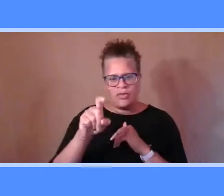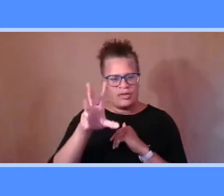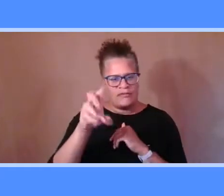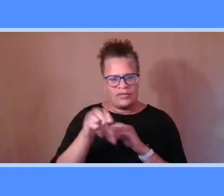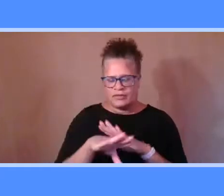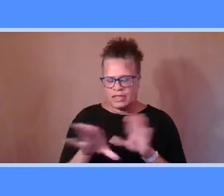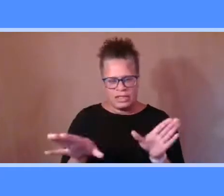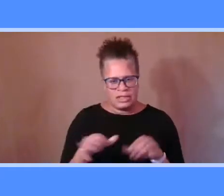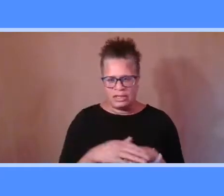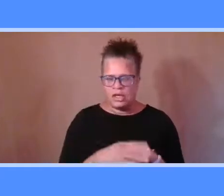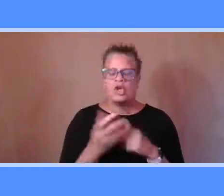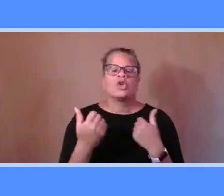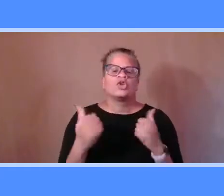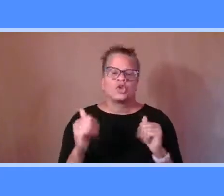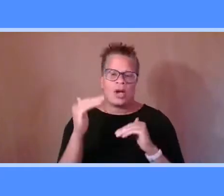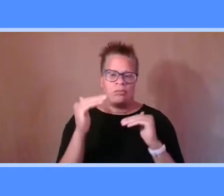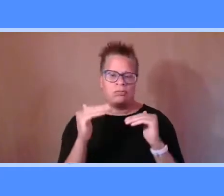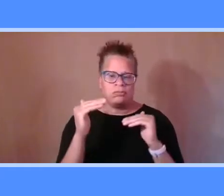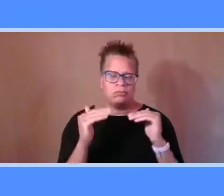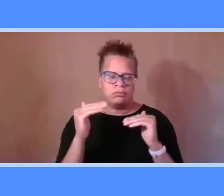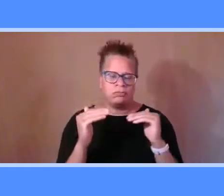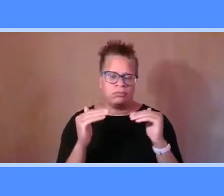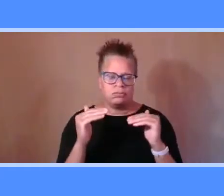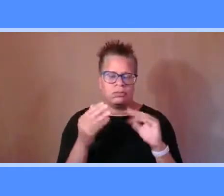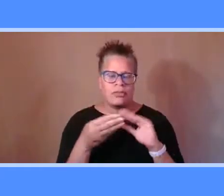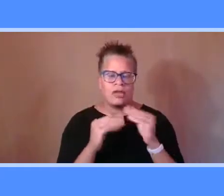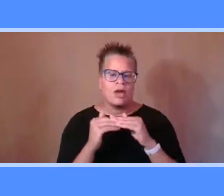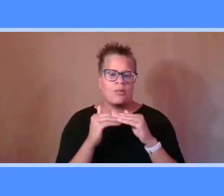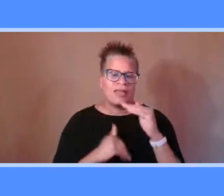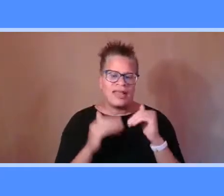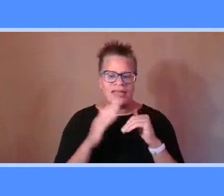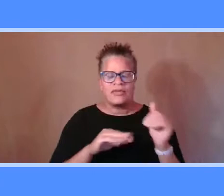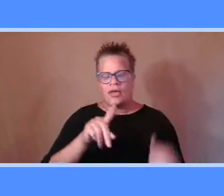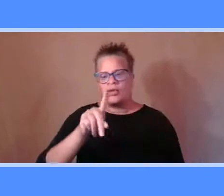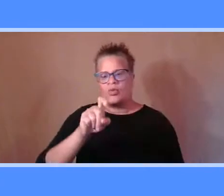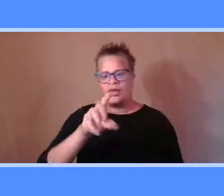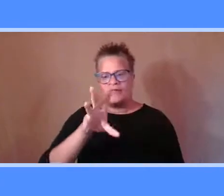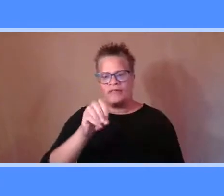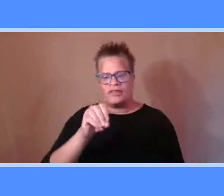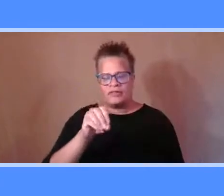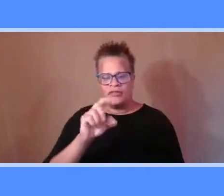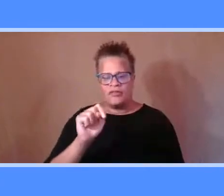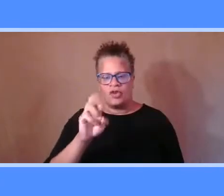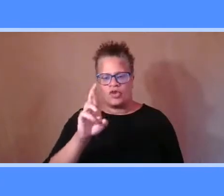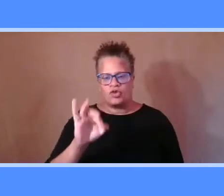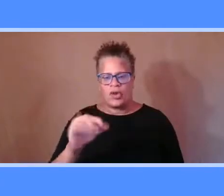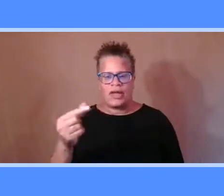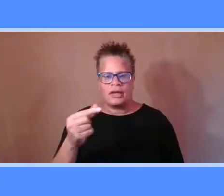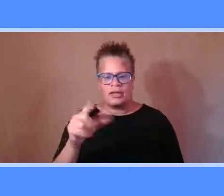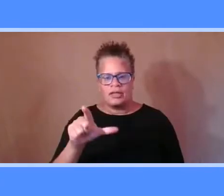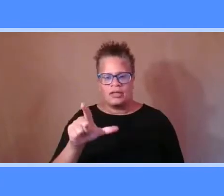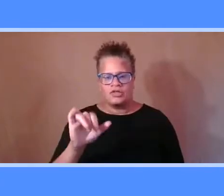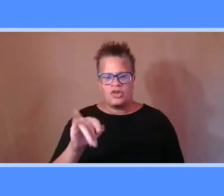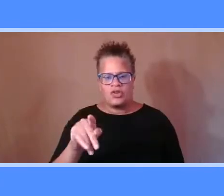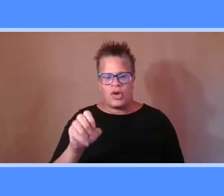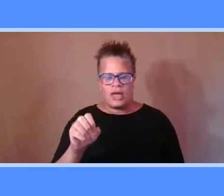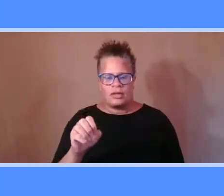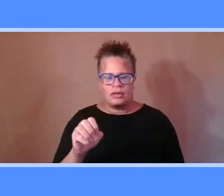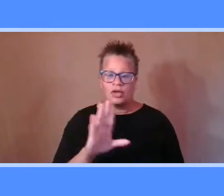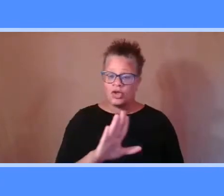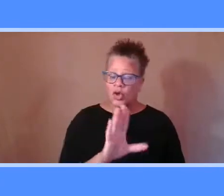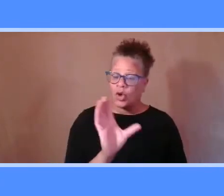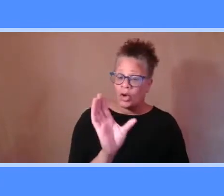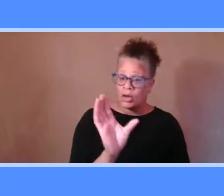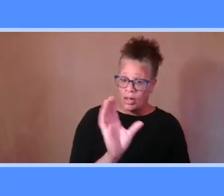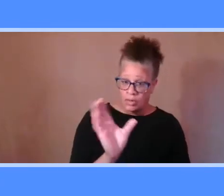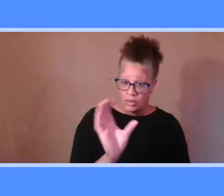150. So try to keep that triglyceride number less than 150. And if your cholesterol is